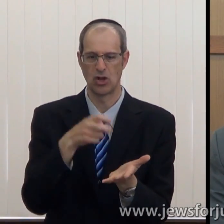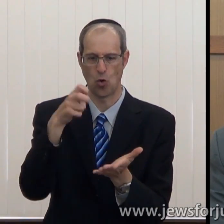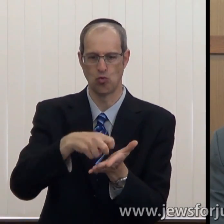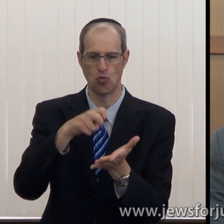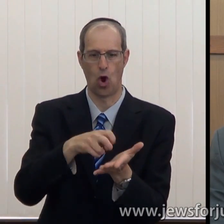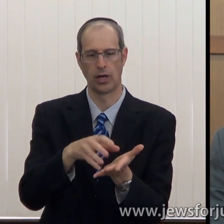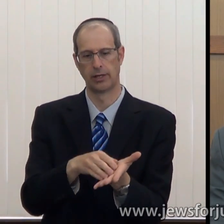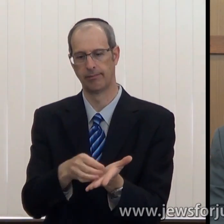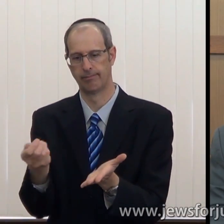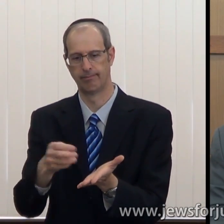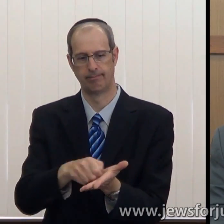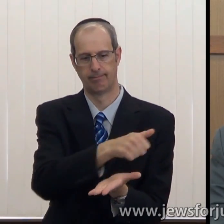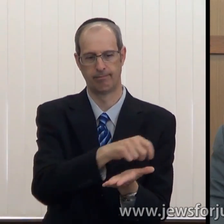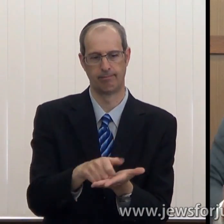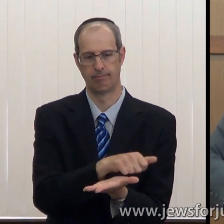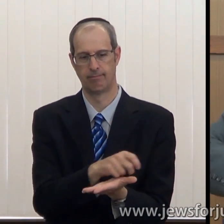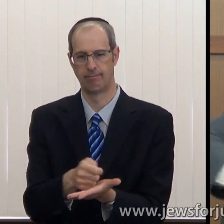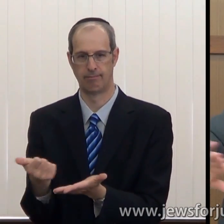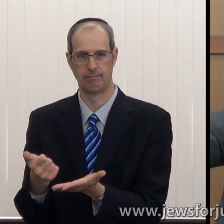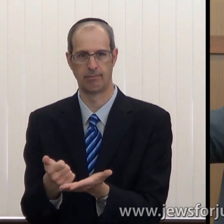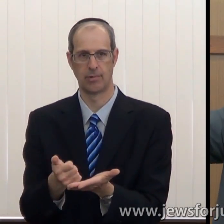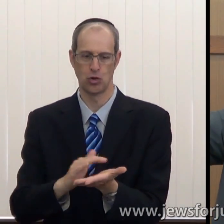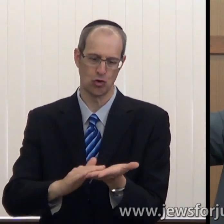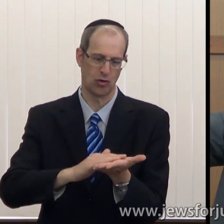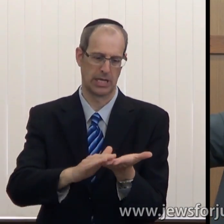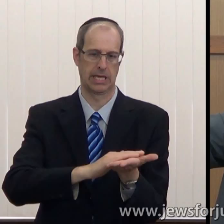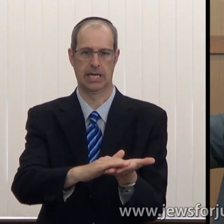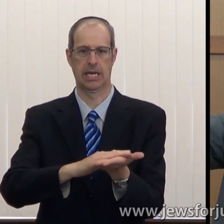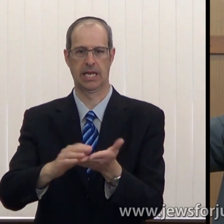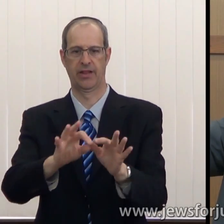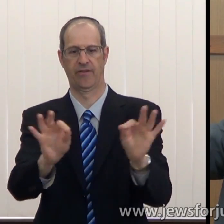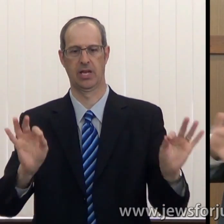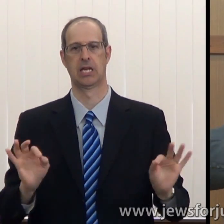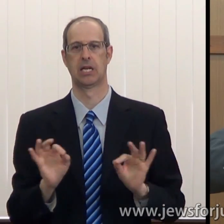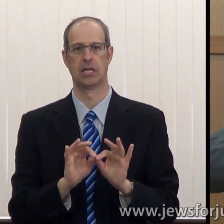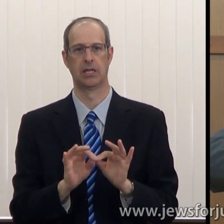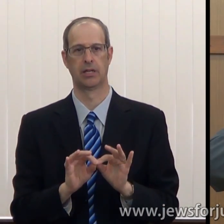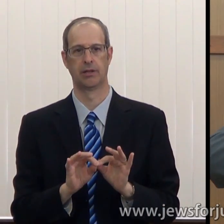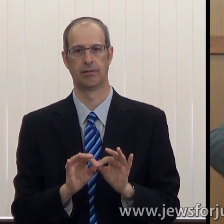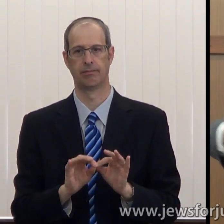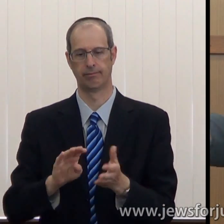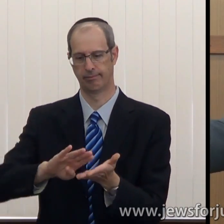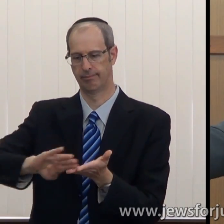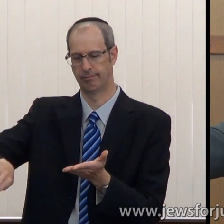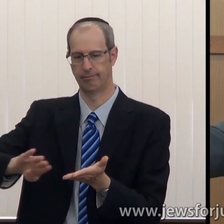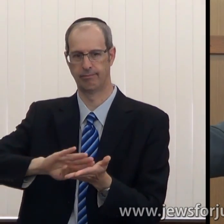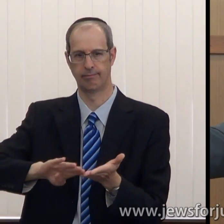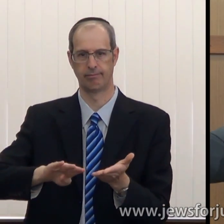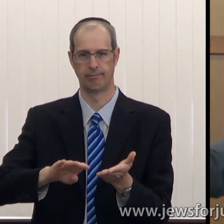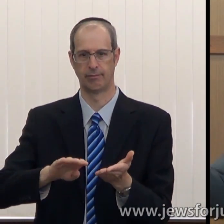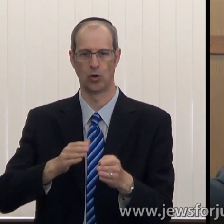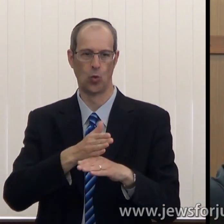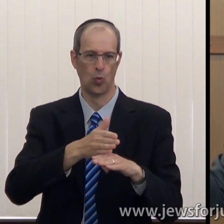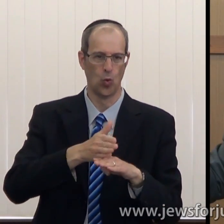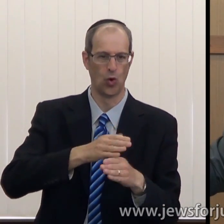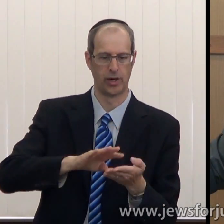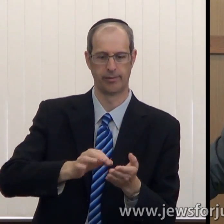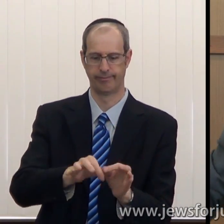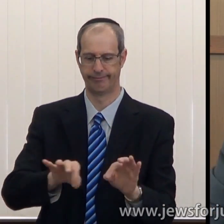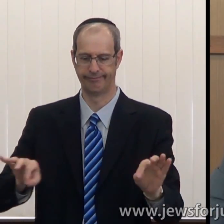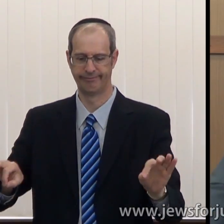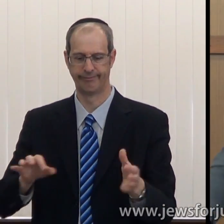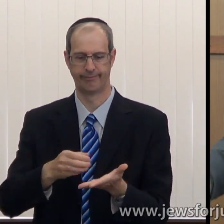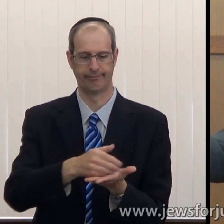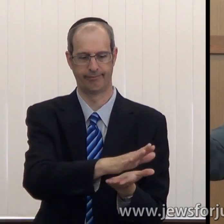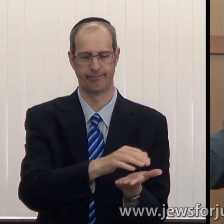rocks and you clean the field and you remove the branches and